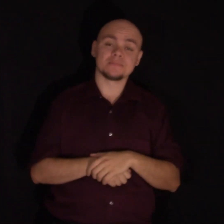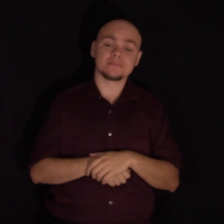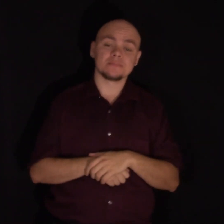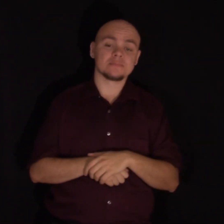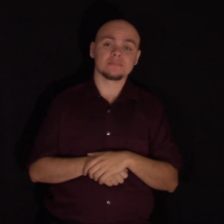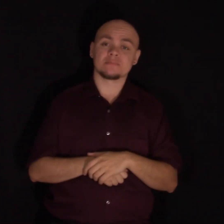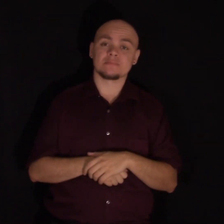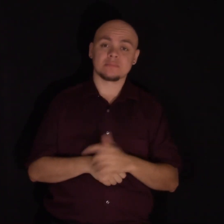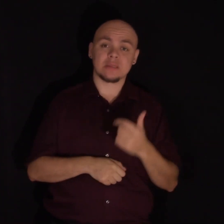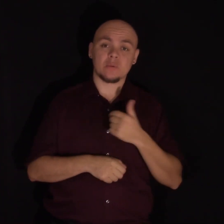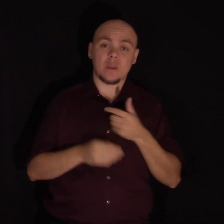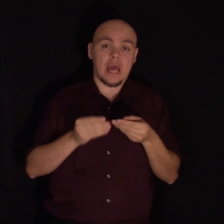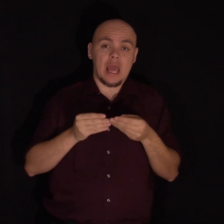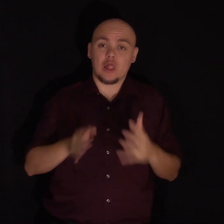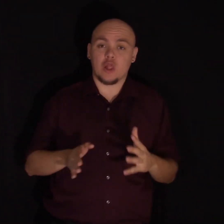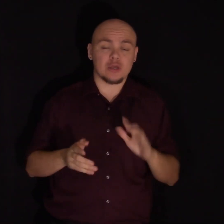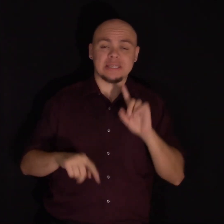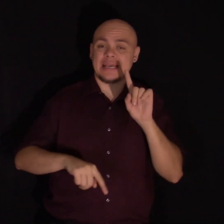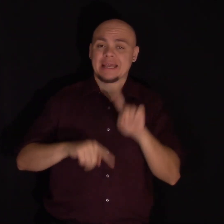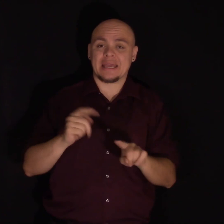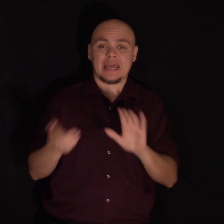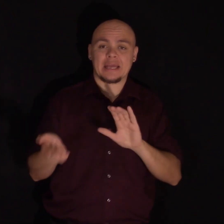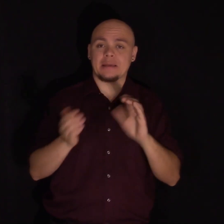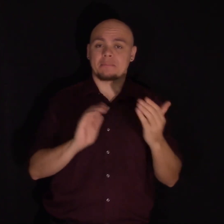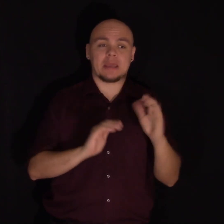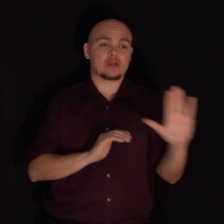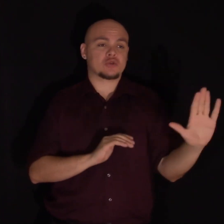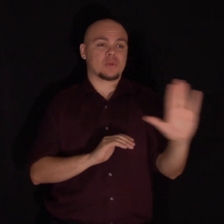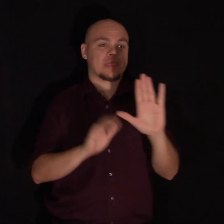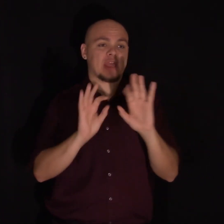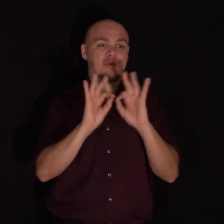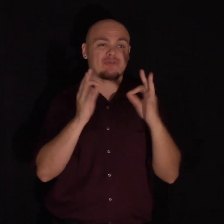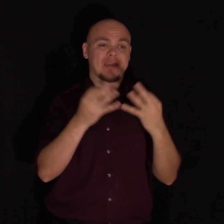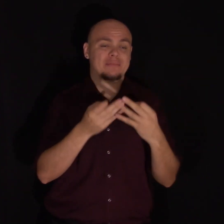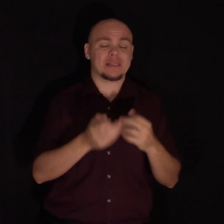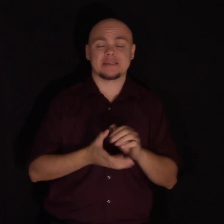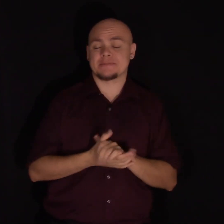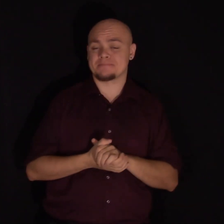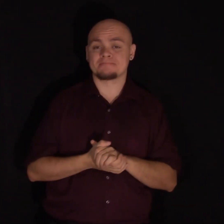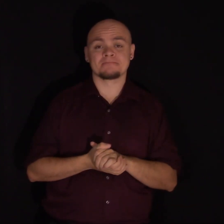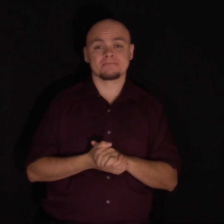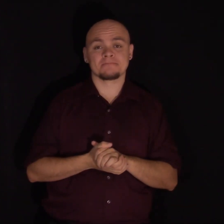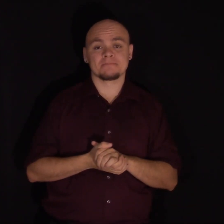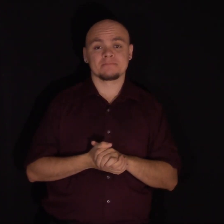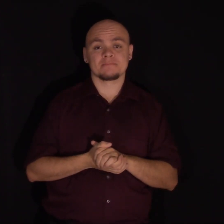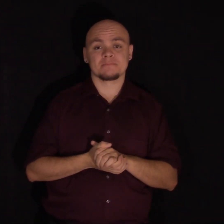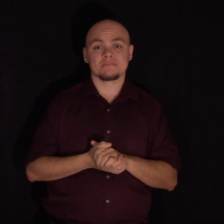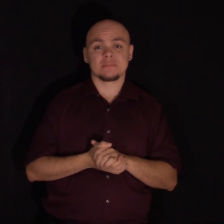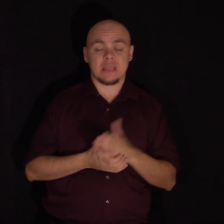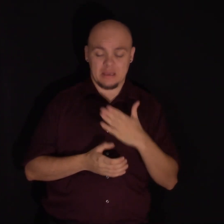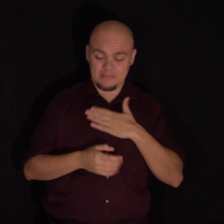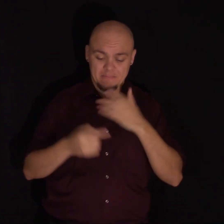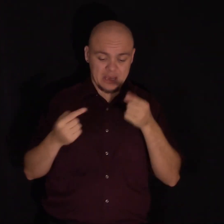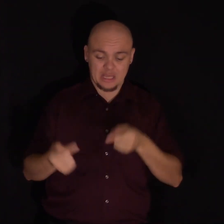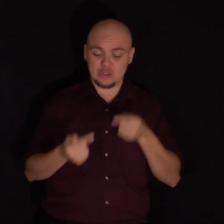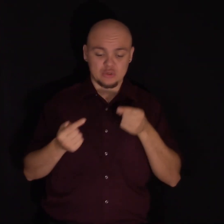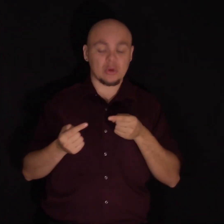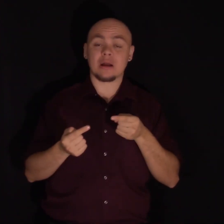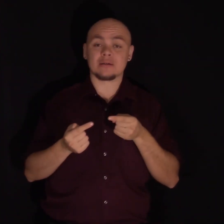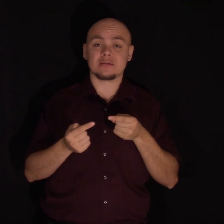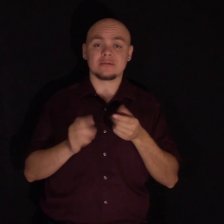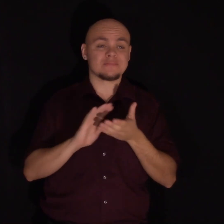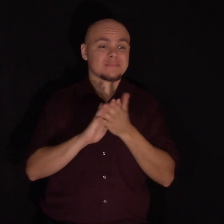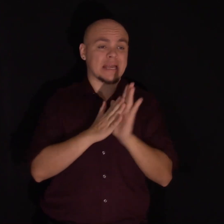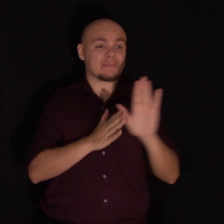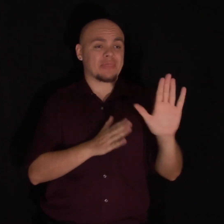what I lost can't compare to what the other families lost. I know my struggle doesn't make theirs any easier.